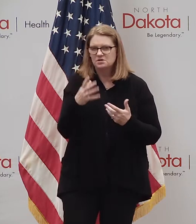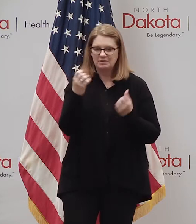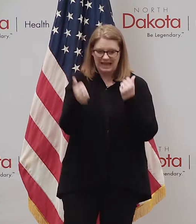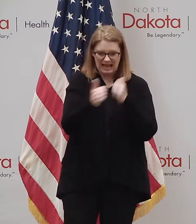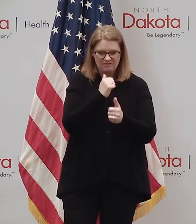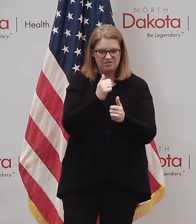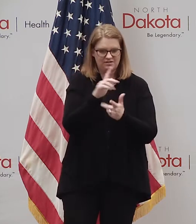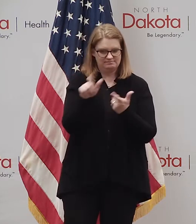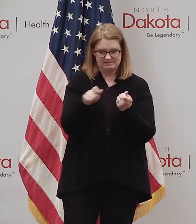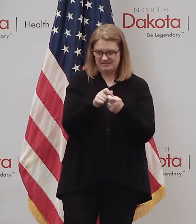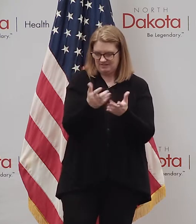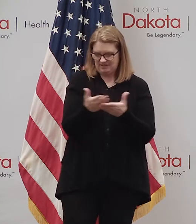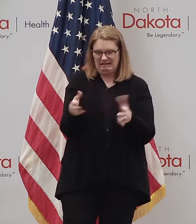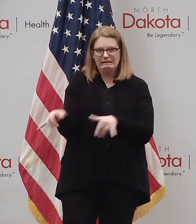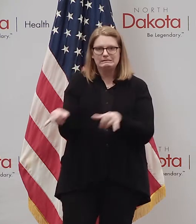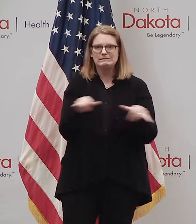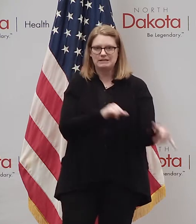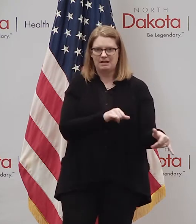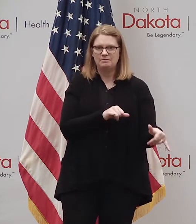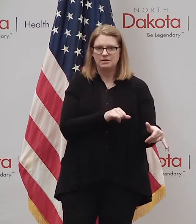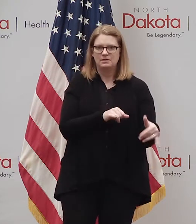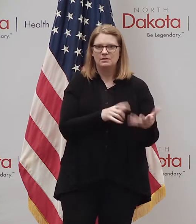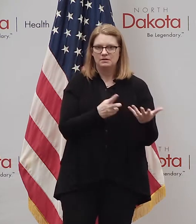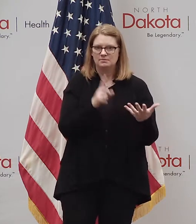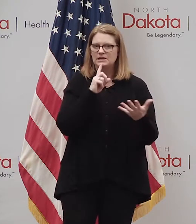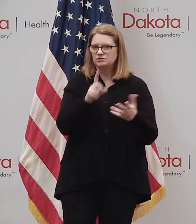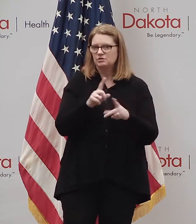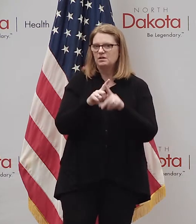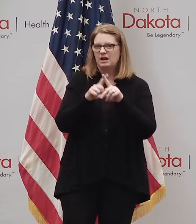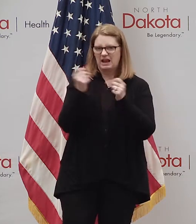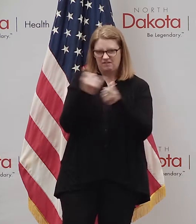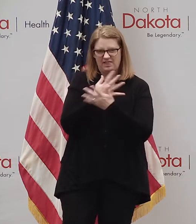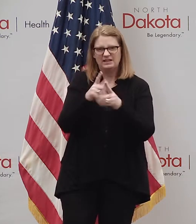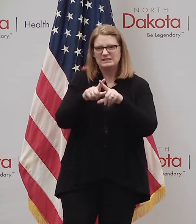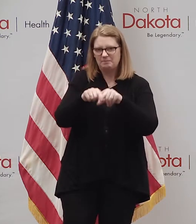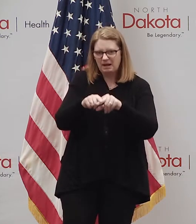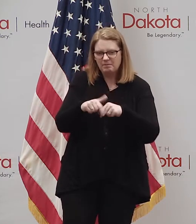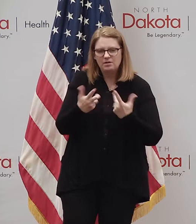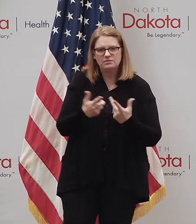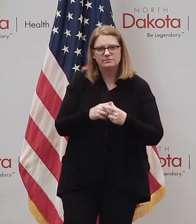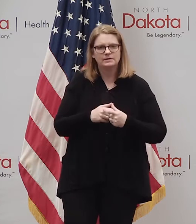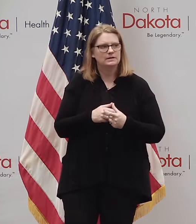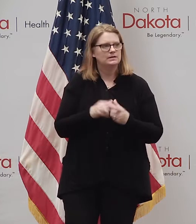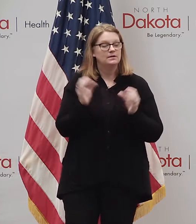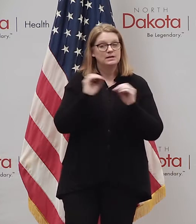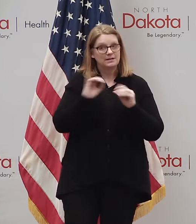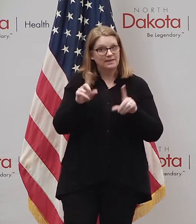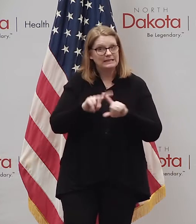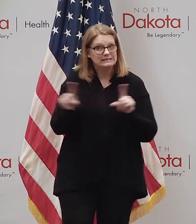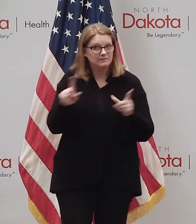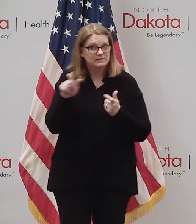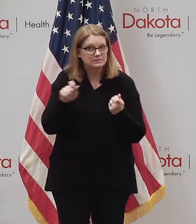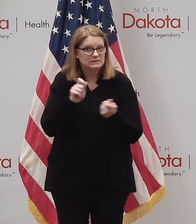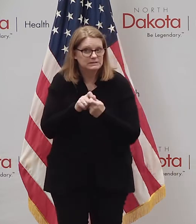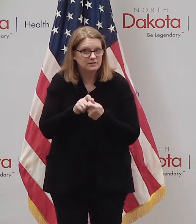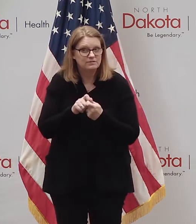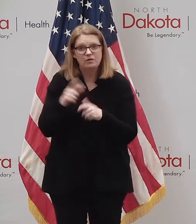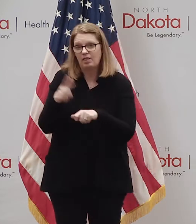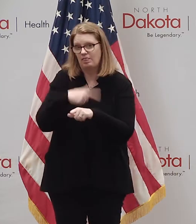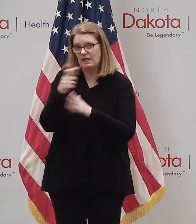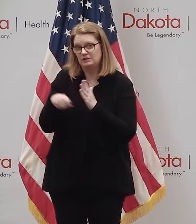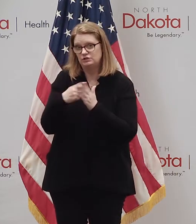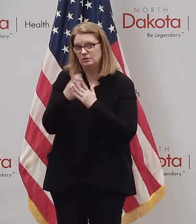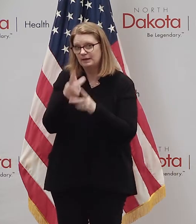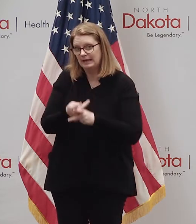every specimen the same. That helps ensure reproducibility and reliability. So we don't do anything different in particular for long-term